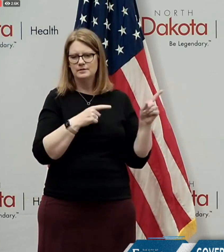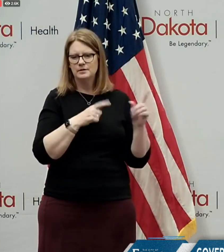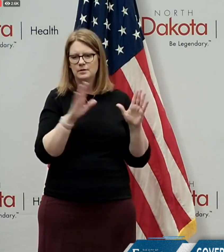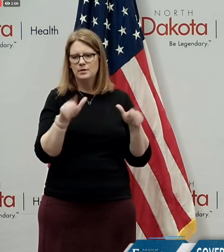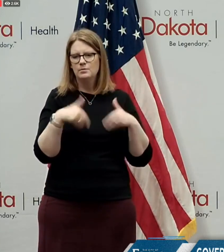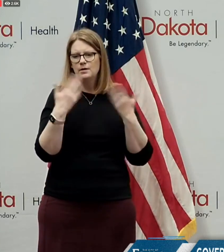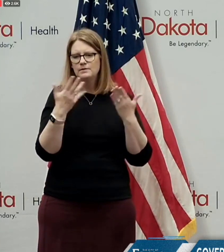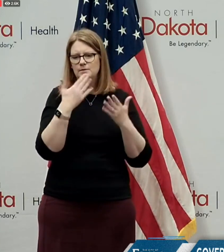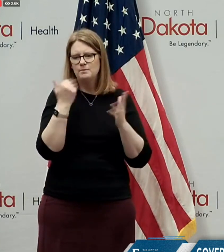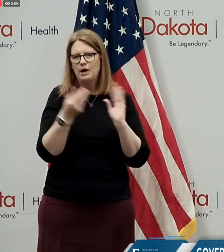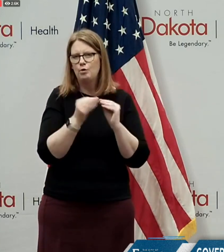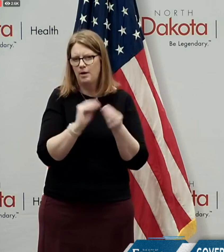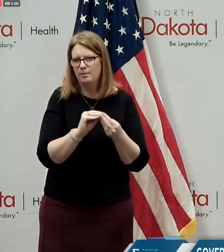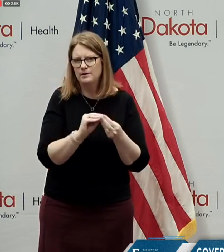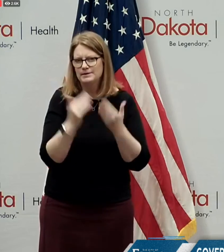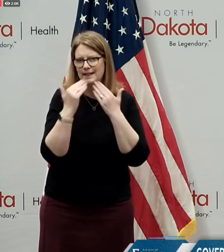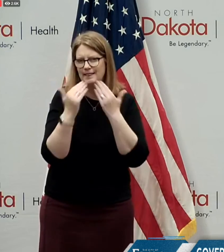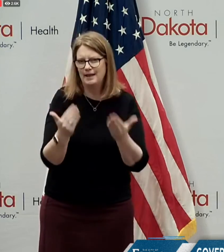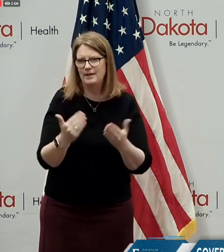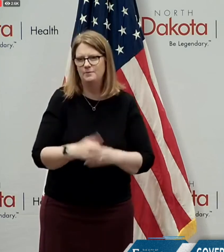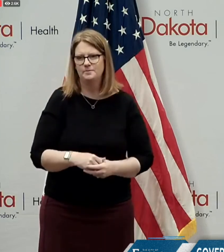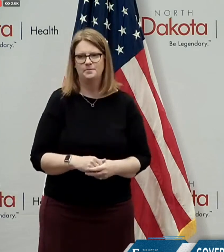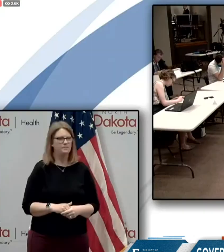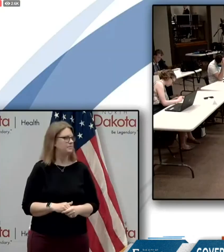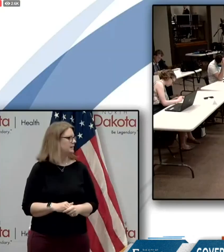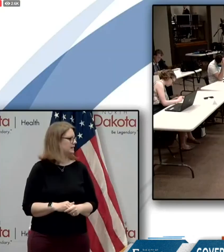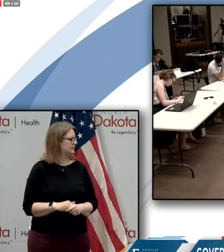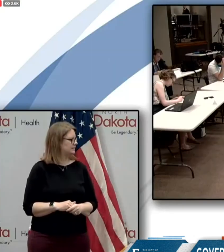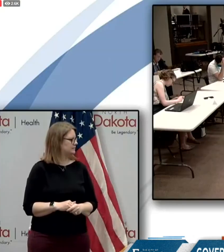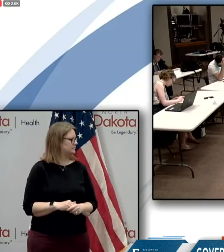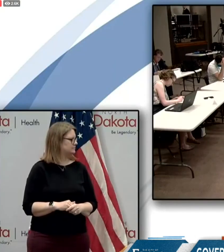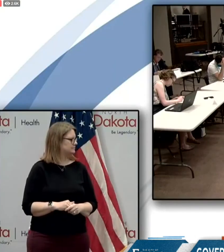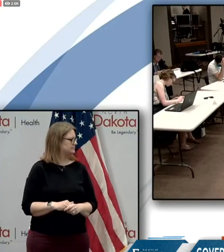better numbers. Thank you again.